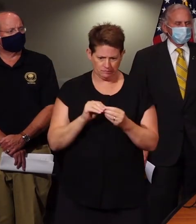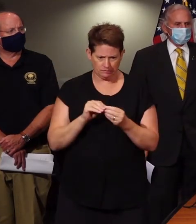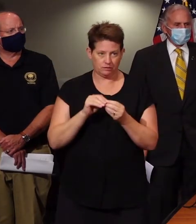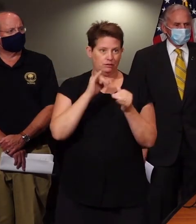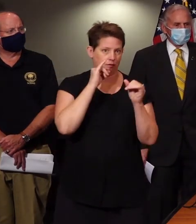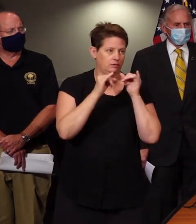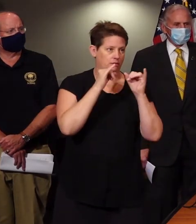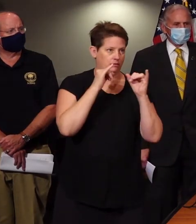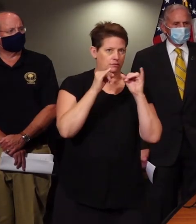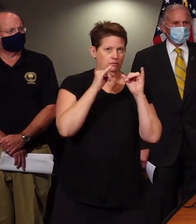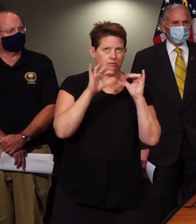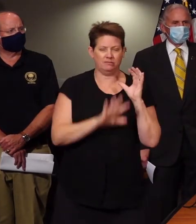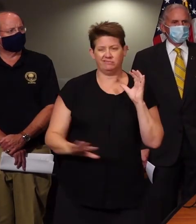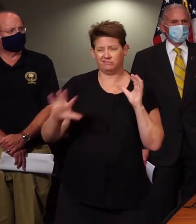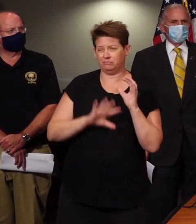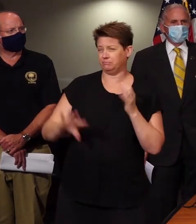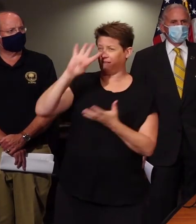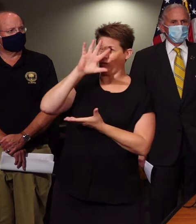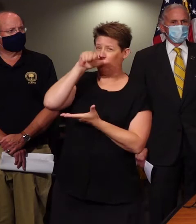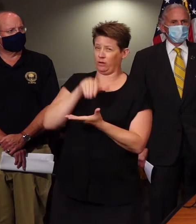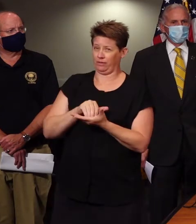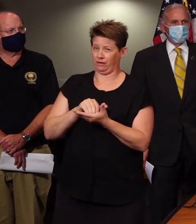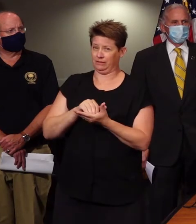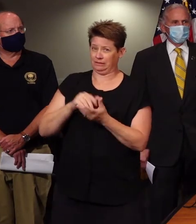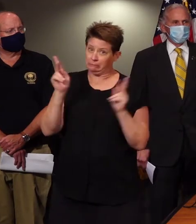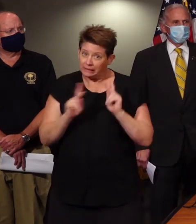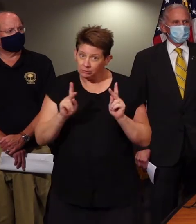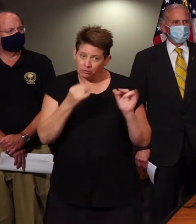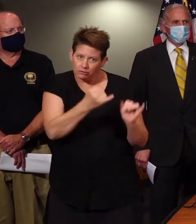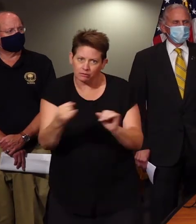interview approximately 4,000 people every single day.